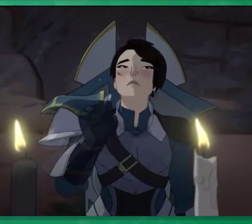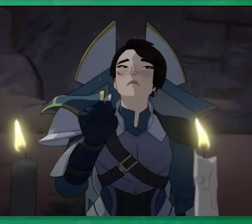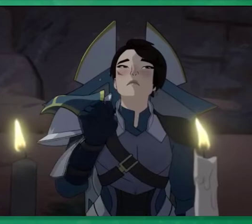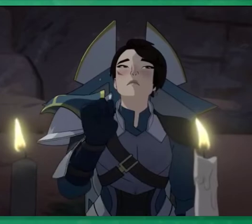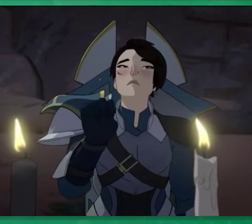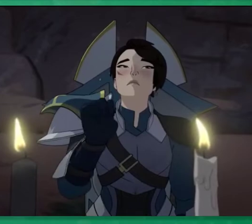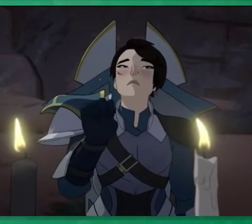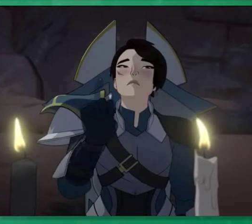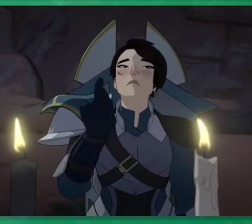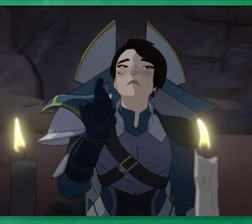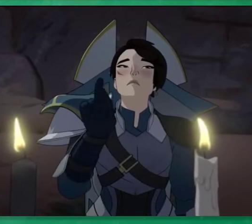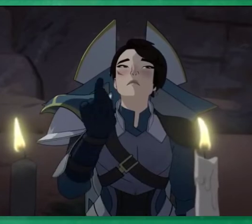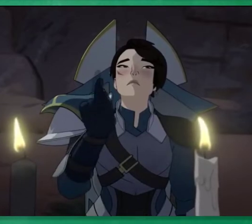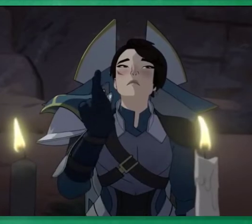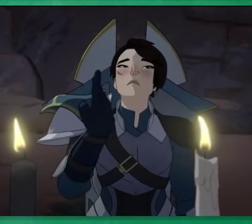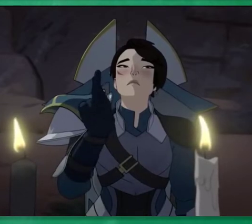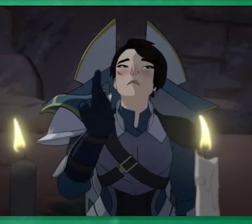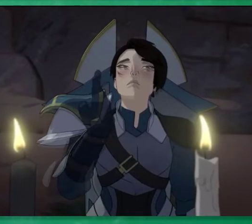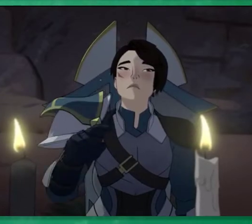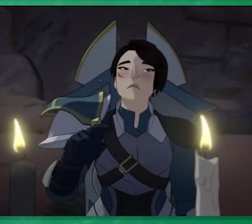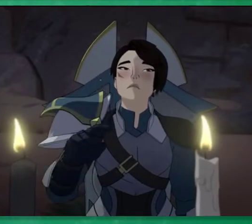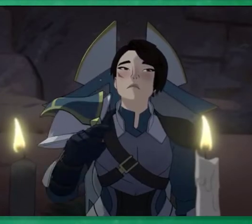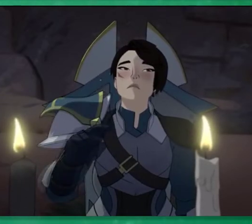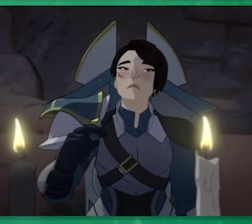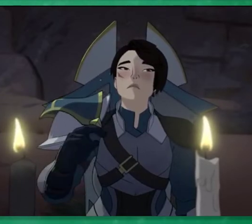you, me, H E R